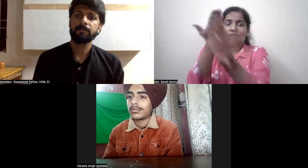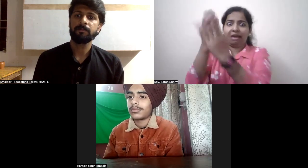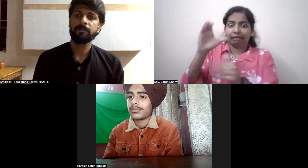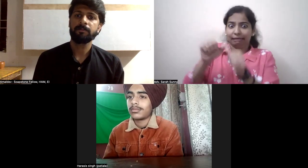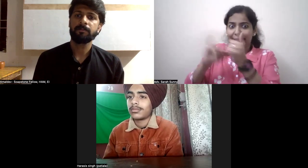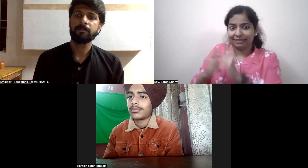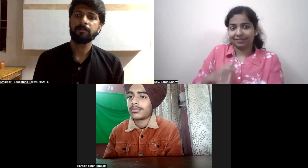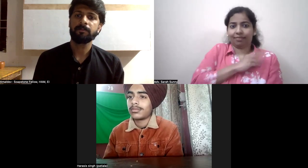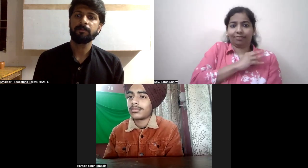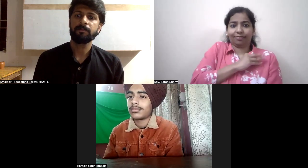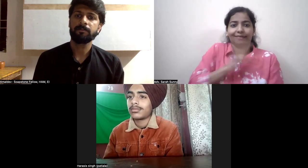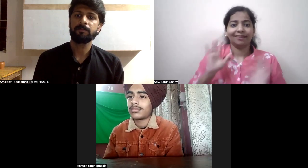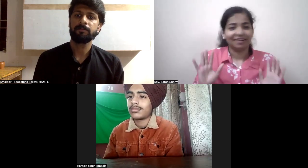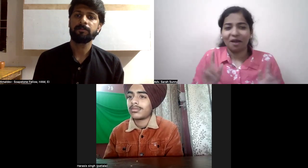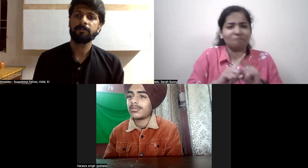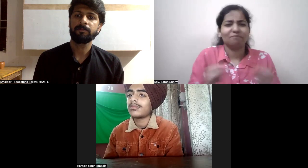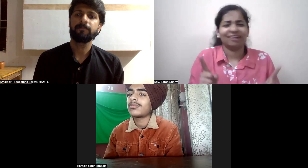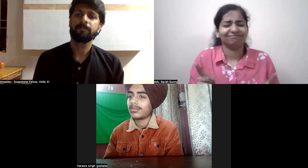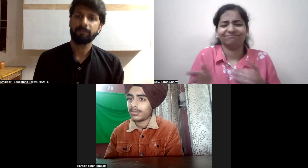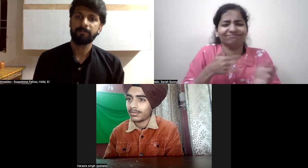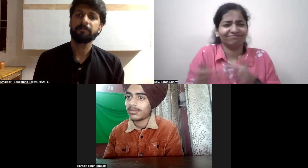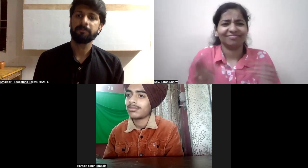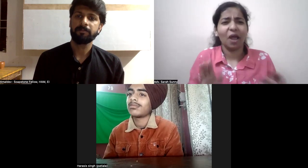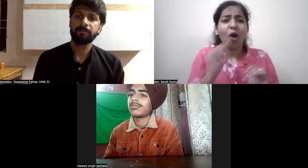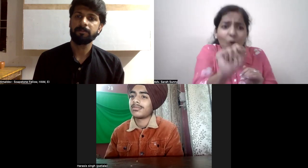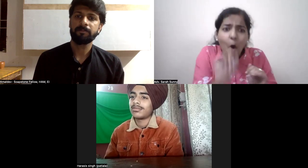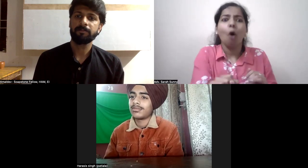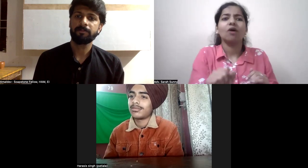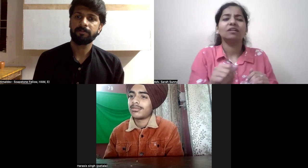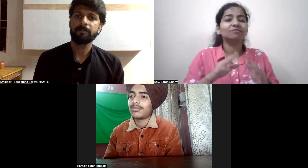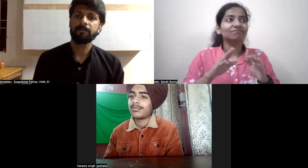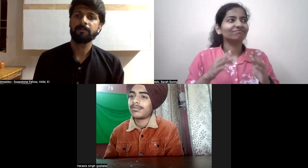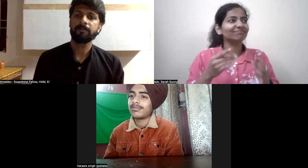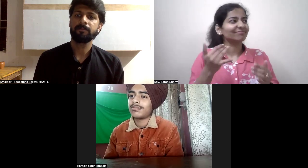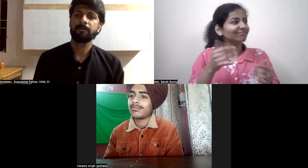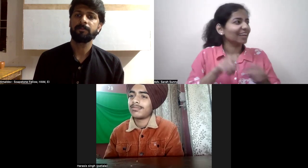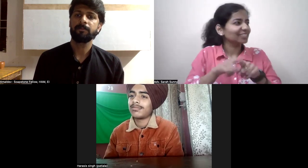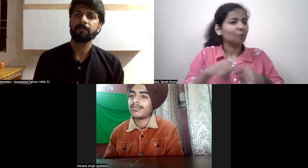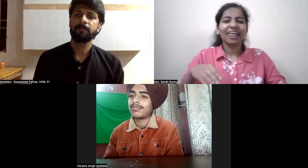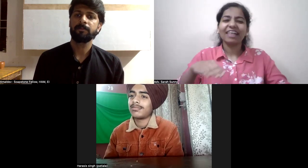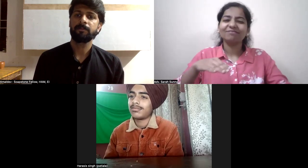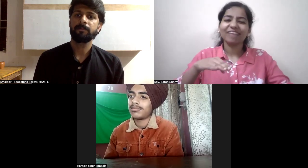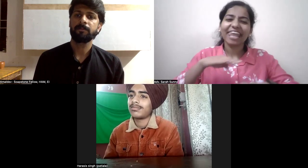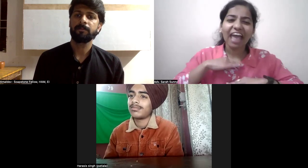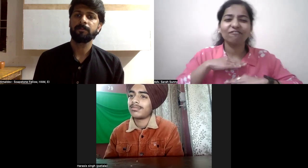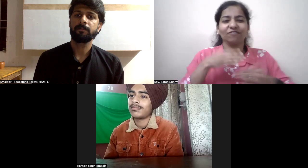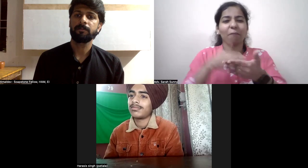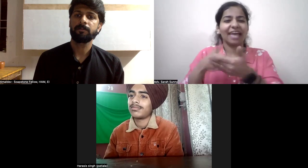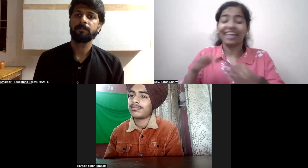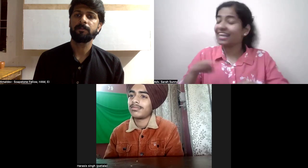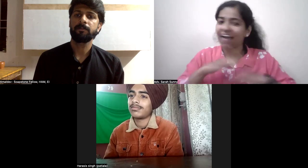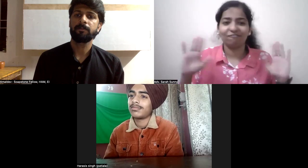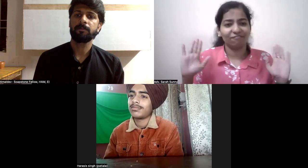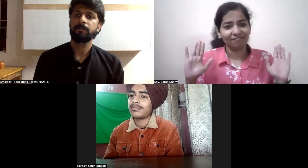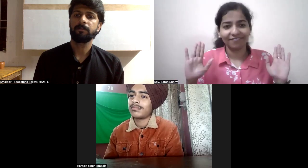So I know many deaf have the fear, to file a case or to take them to